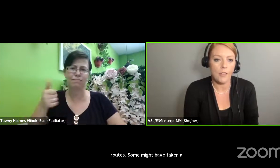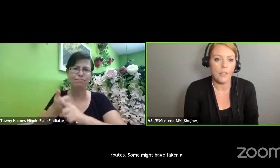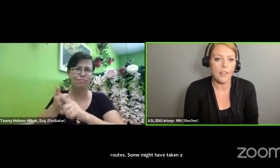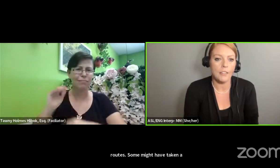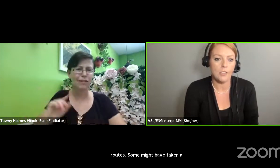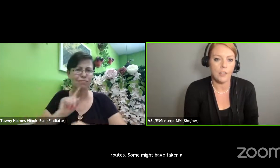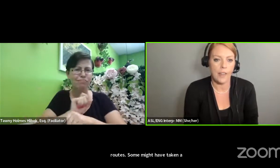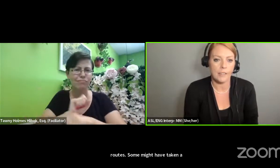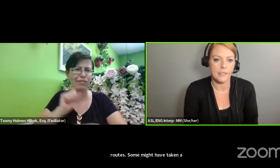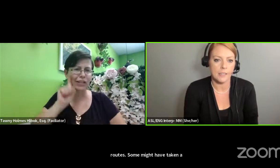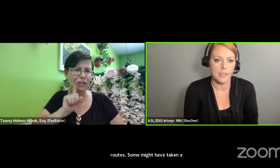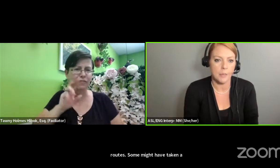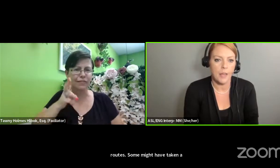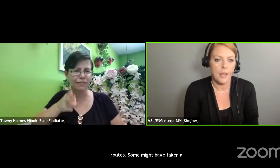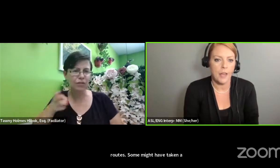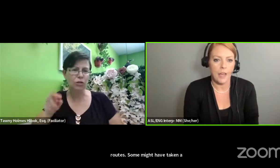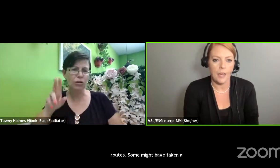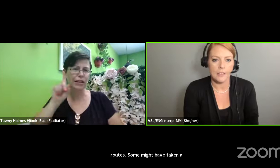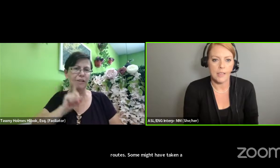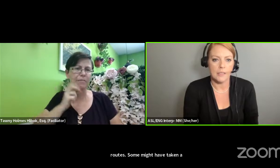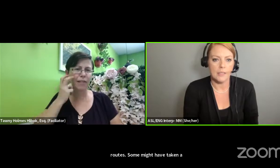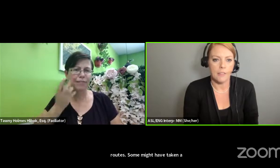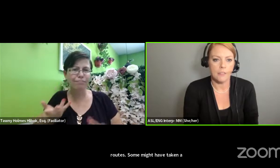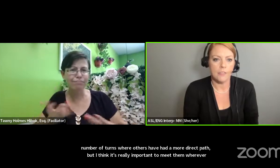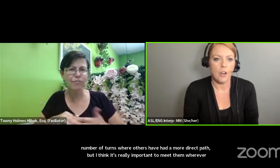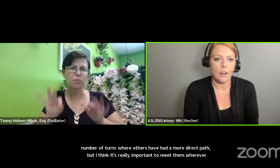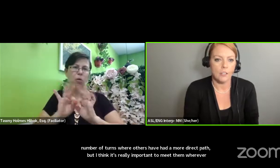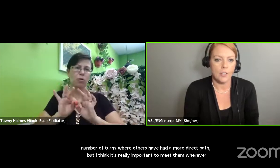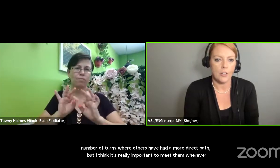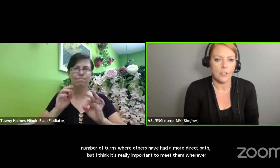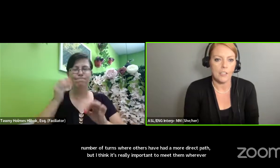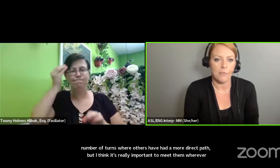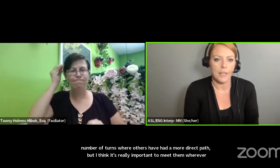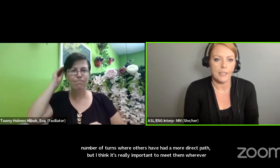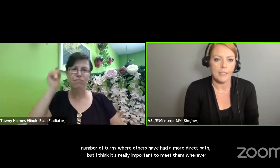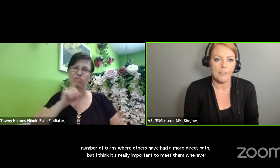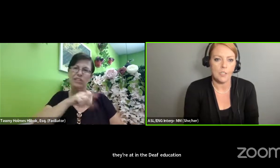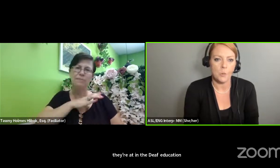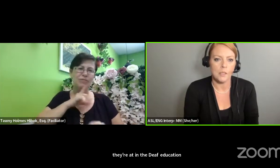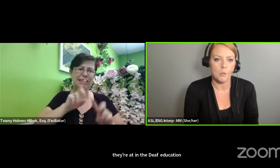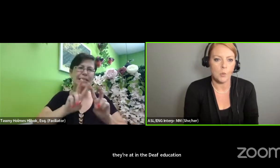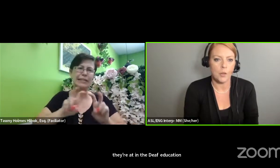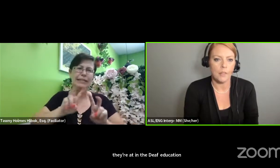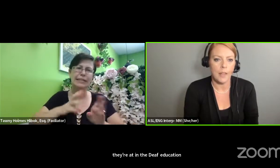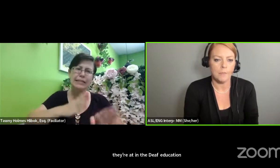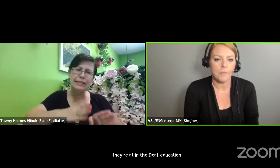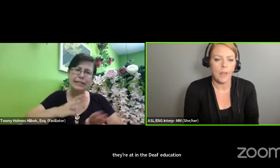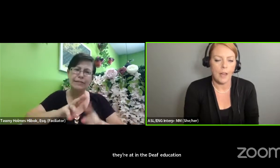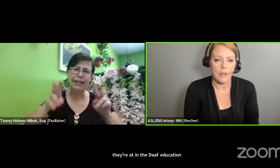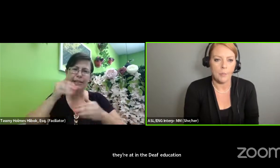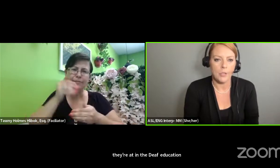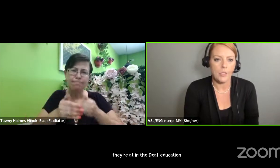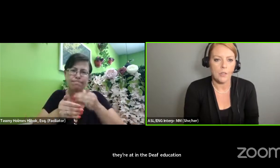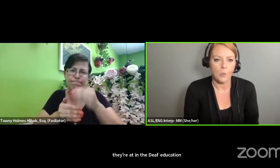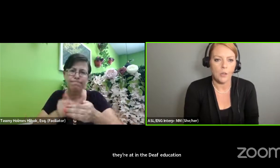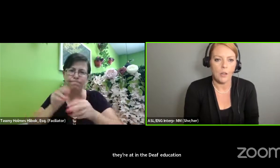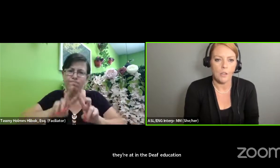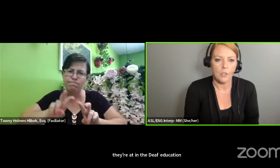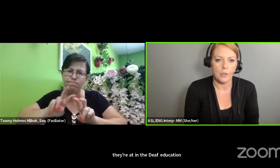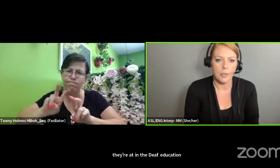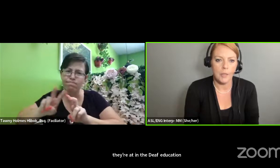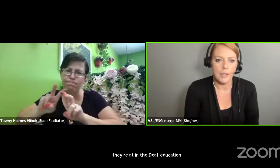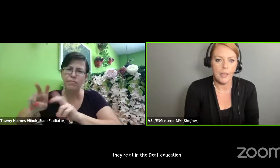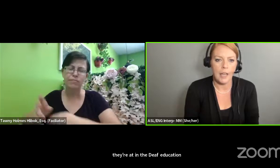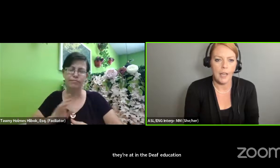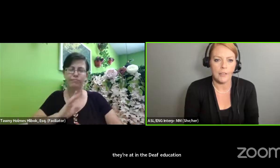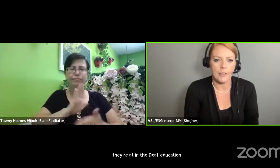whether or not they've entered that system as a deaf, hard of hearing, or deafblind individual. It's important that I appreciate the work of